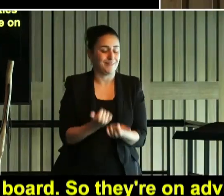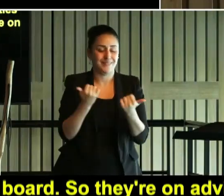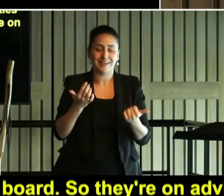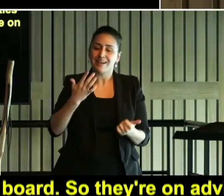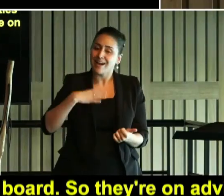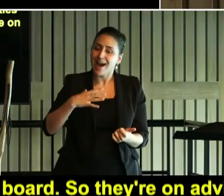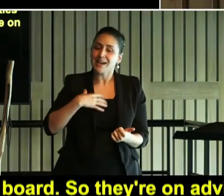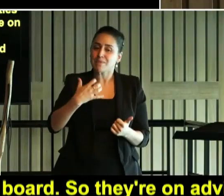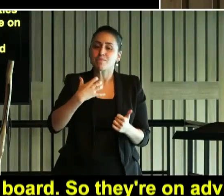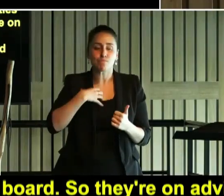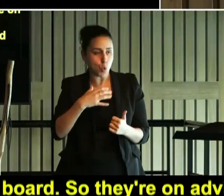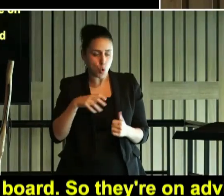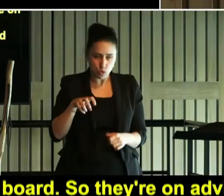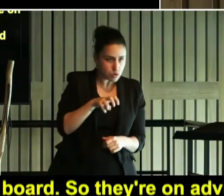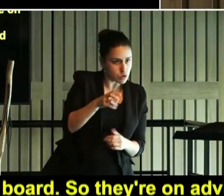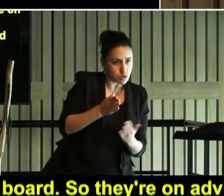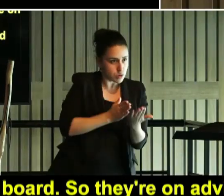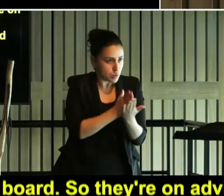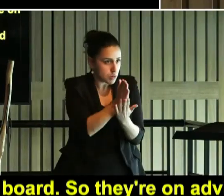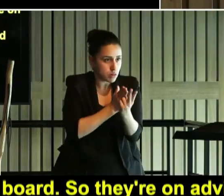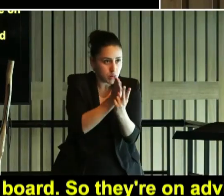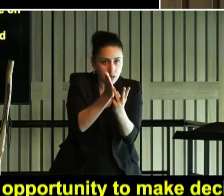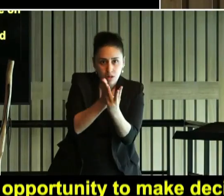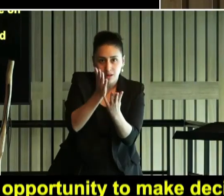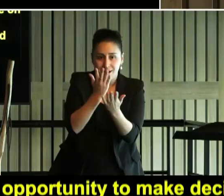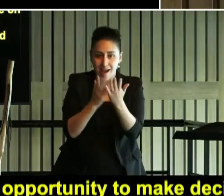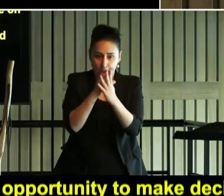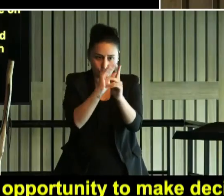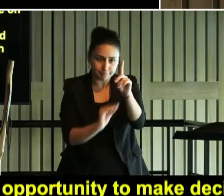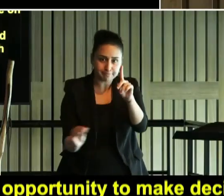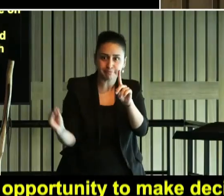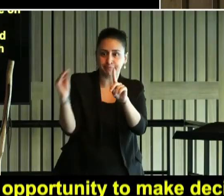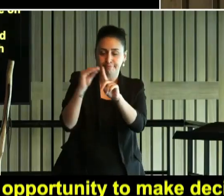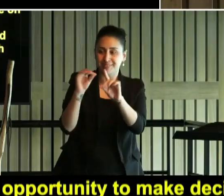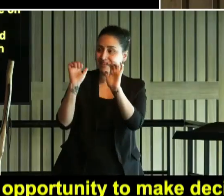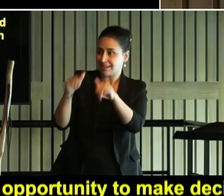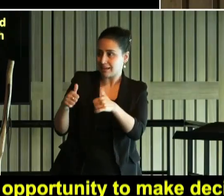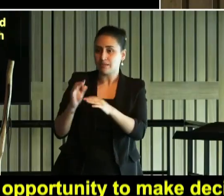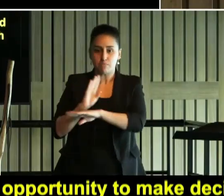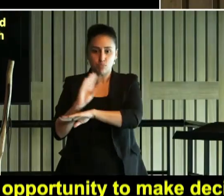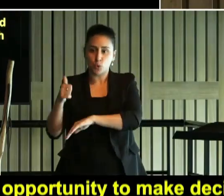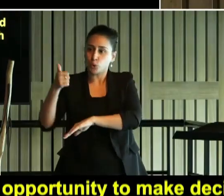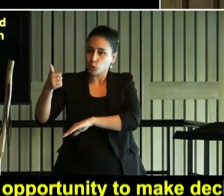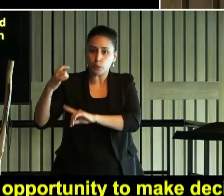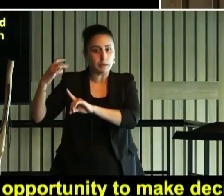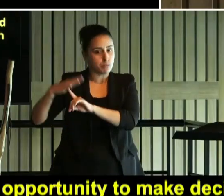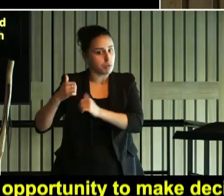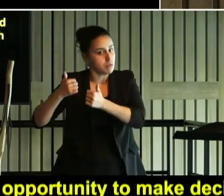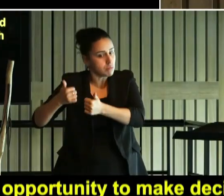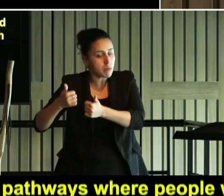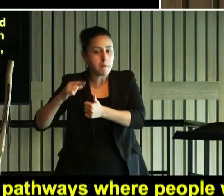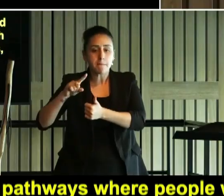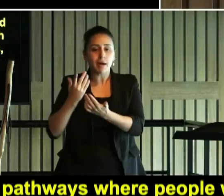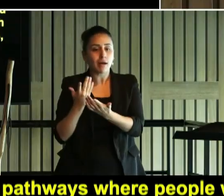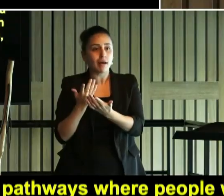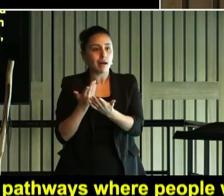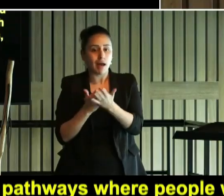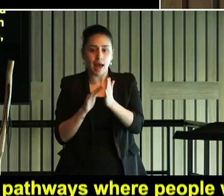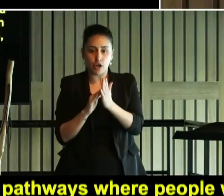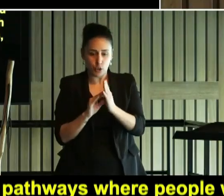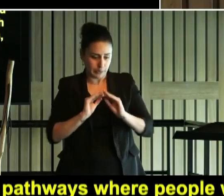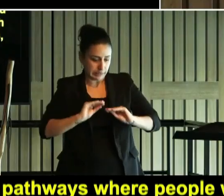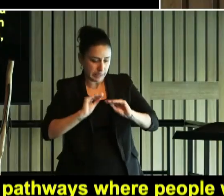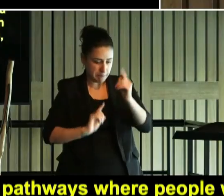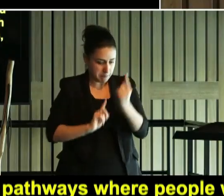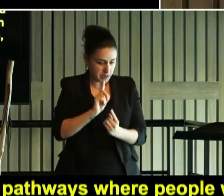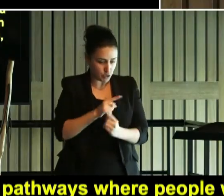more pathways where people with disabilities are on advisory boards and boards. That's incredibly important. But how do we start mentoring? How do we start getting the